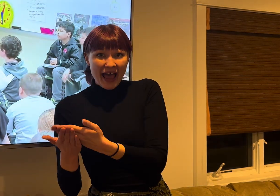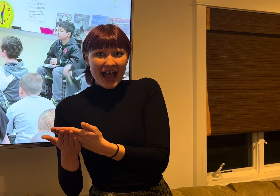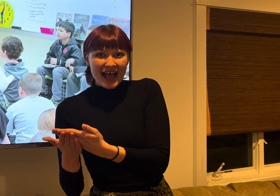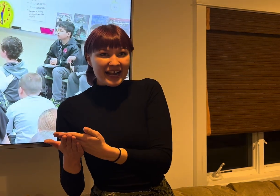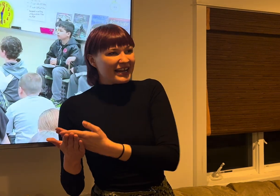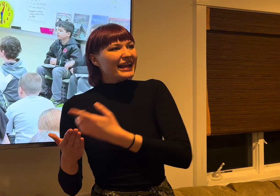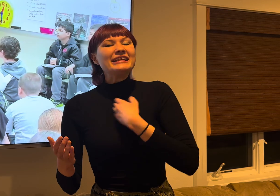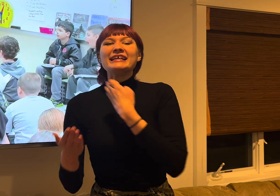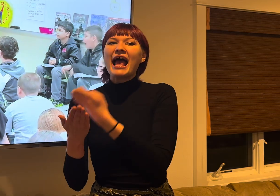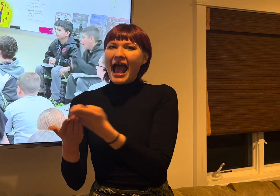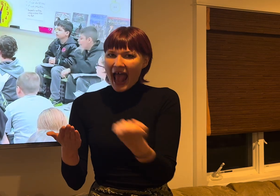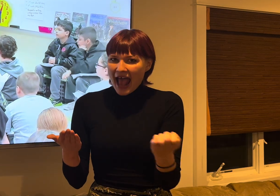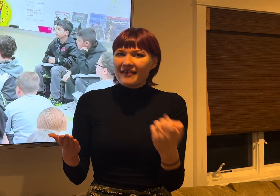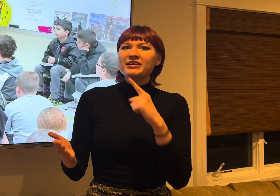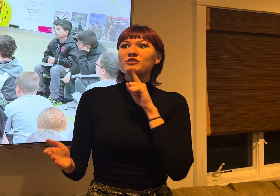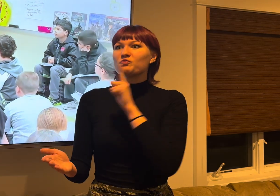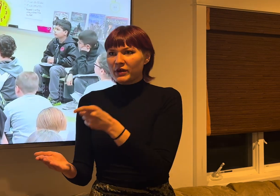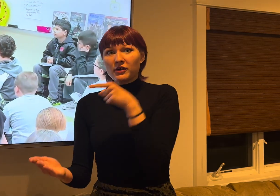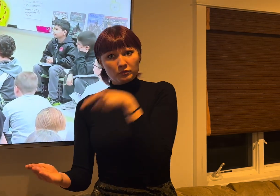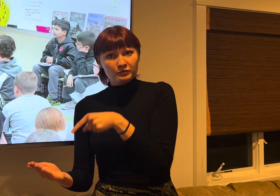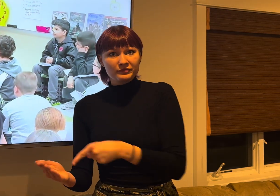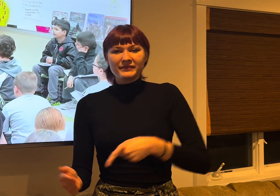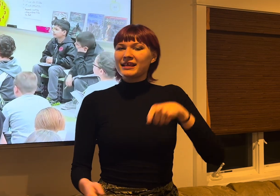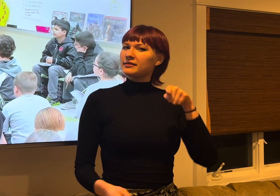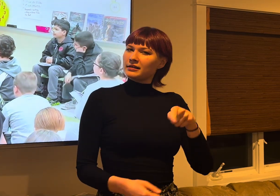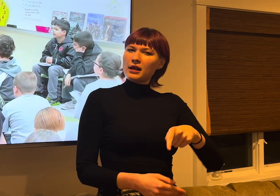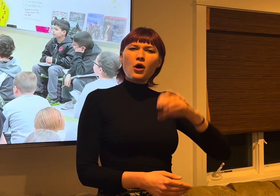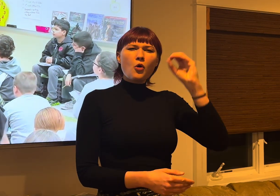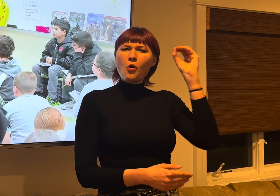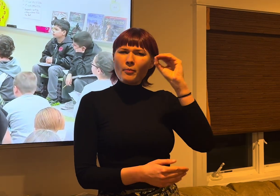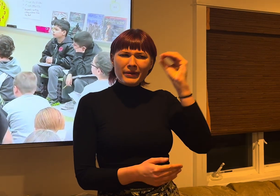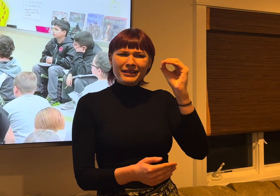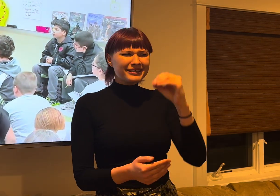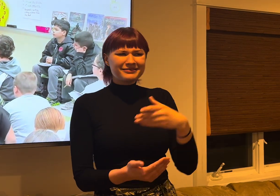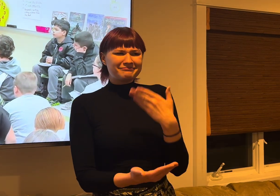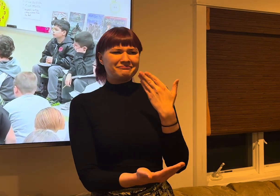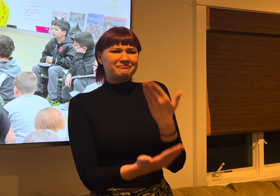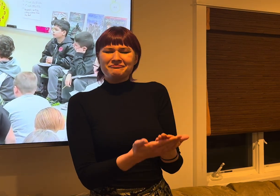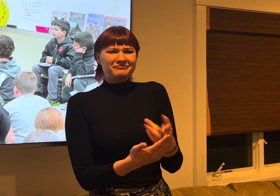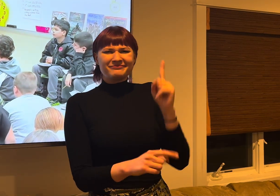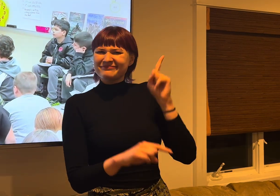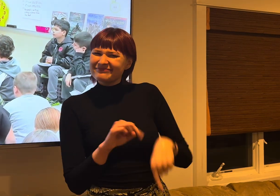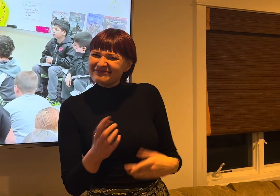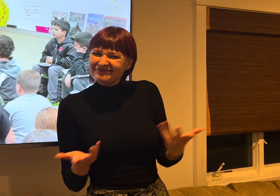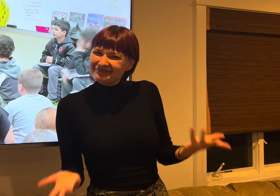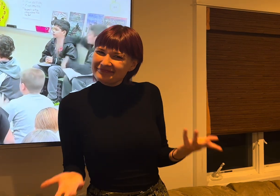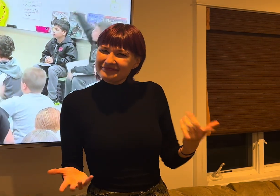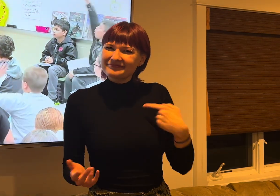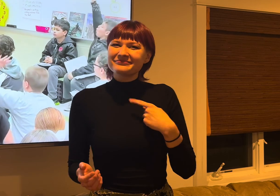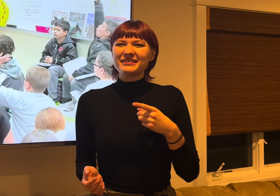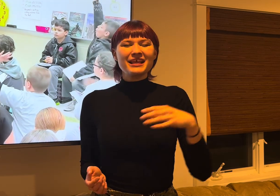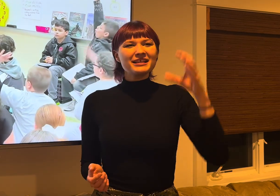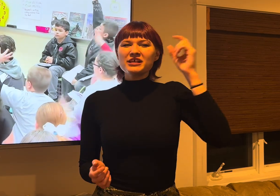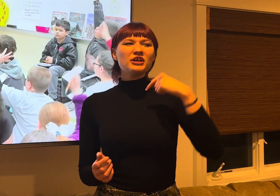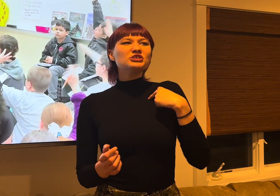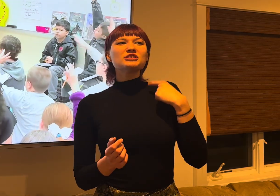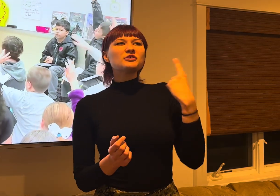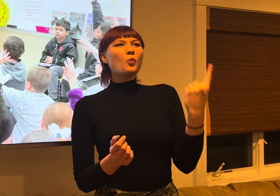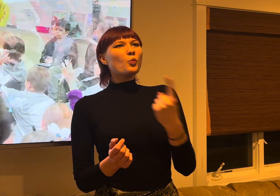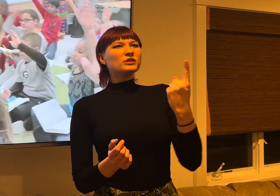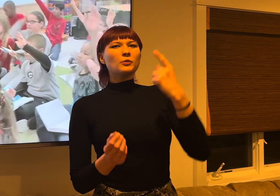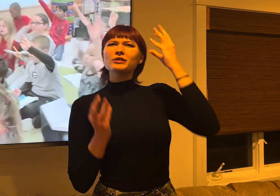at different kinds of text. I'm going to show you some primary source documents. What are primary source